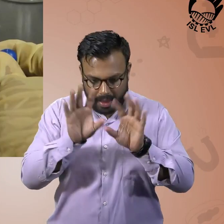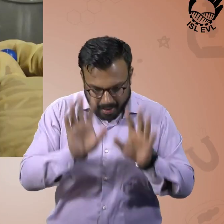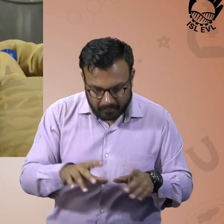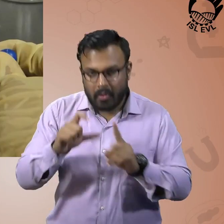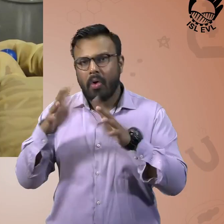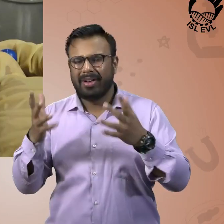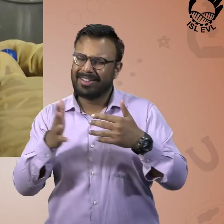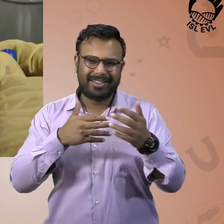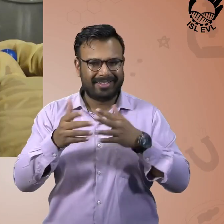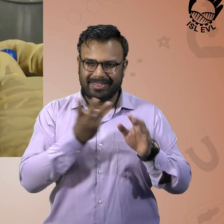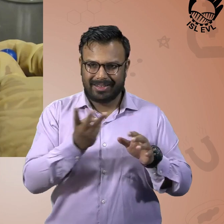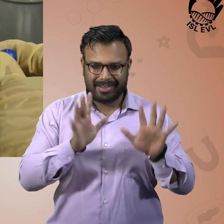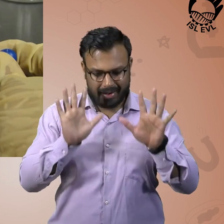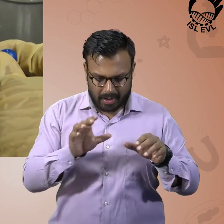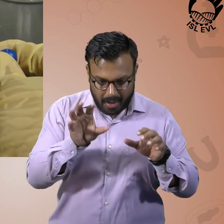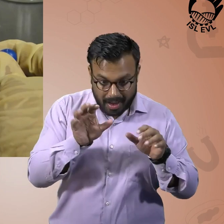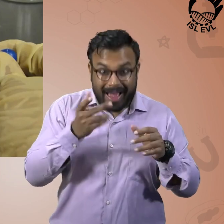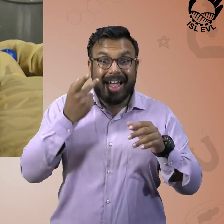monoclonal antibodies with the blood sample